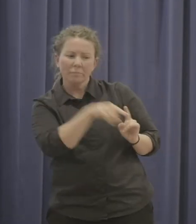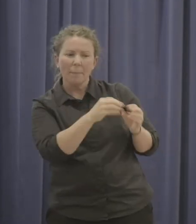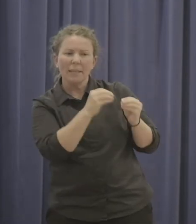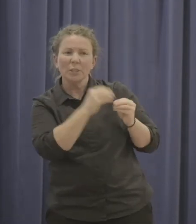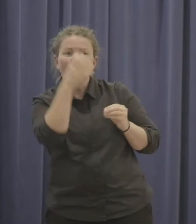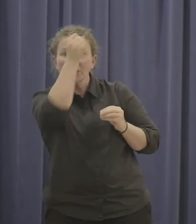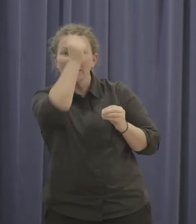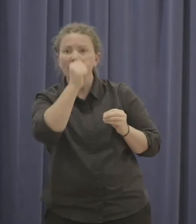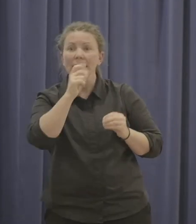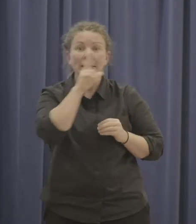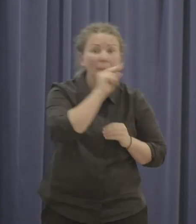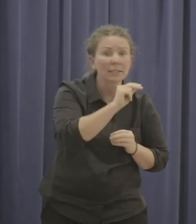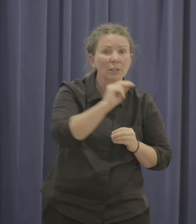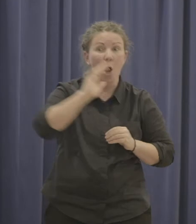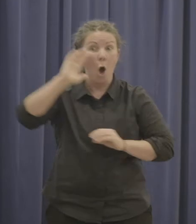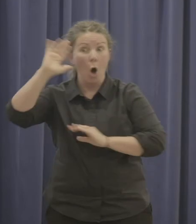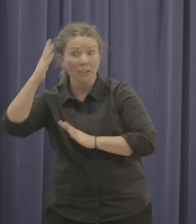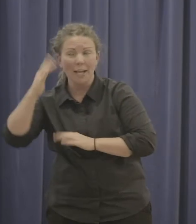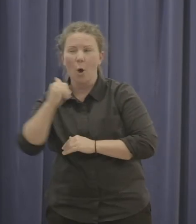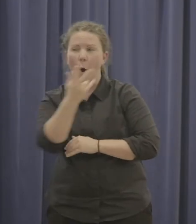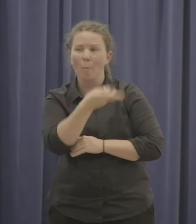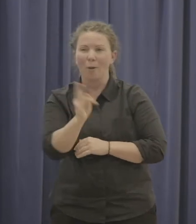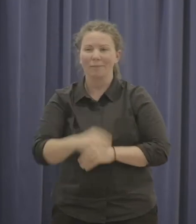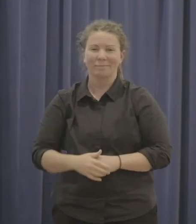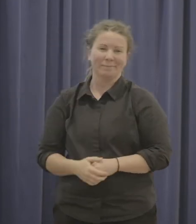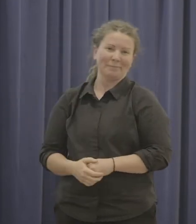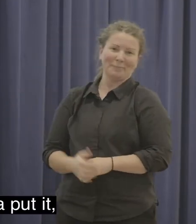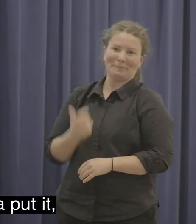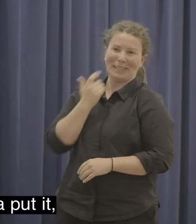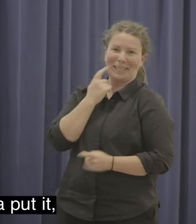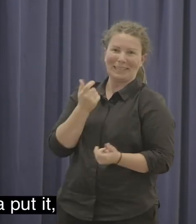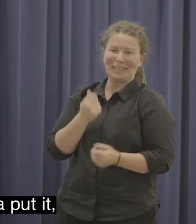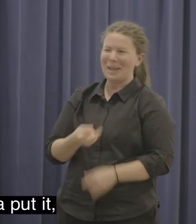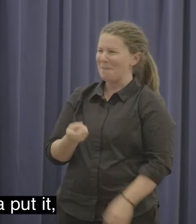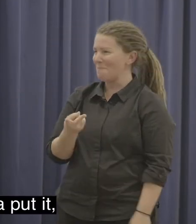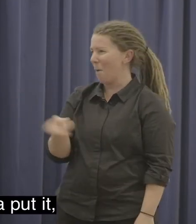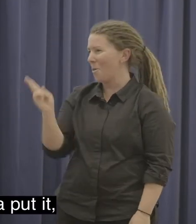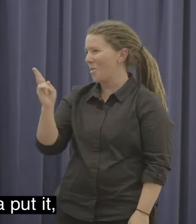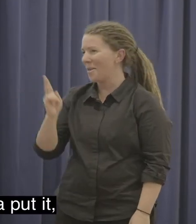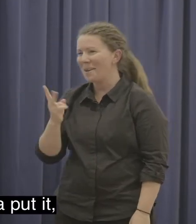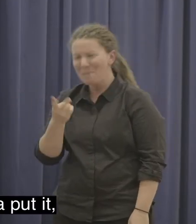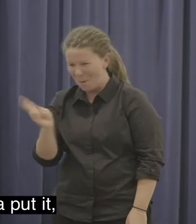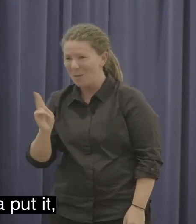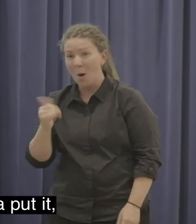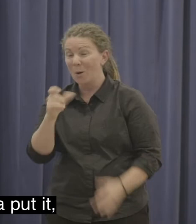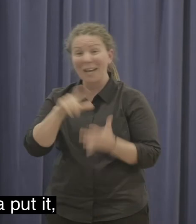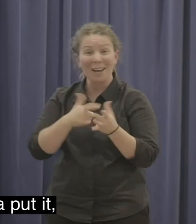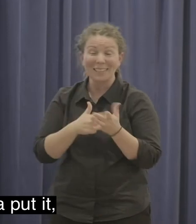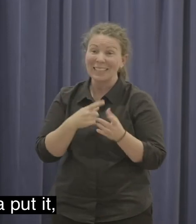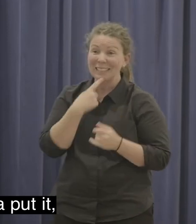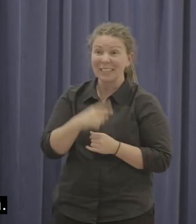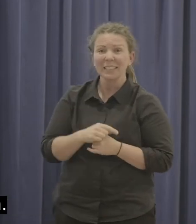achieve? Speech, Auslan, or both? That was easy. My answer was both. Or as Cara put